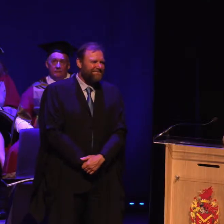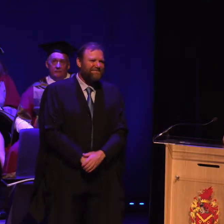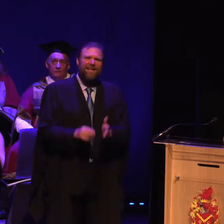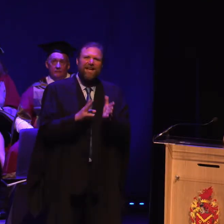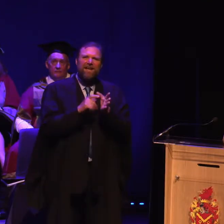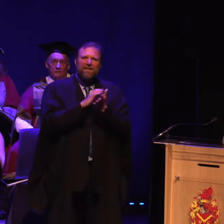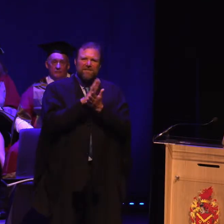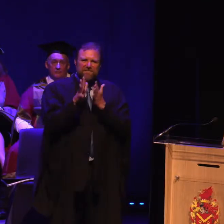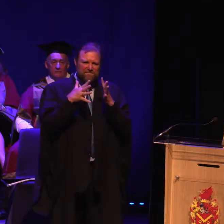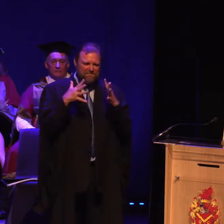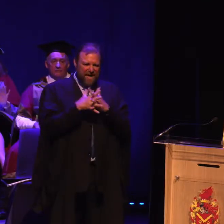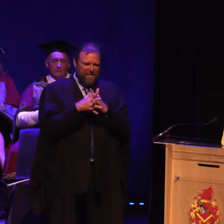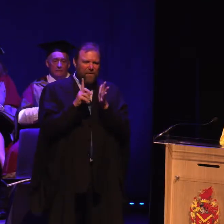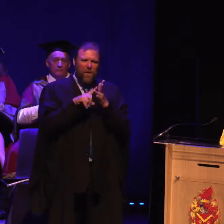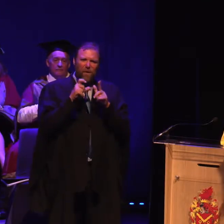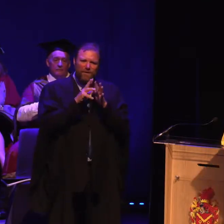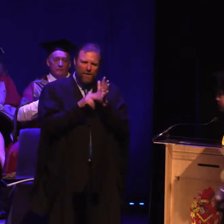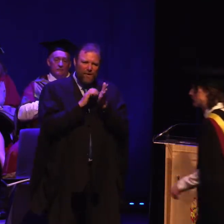Matthew O'Donoghue.